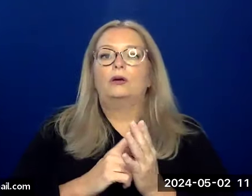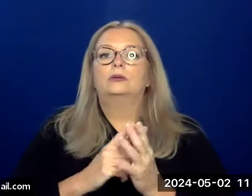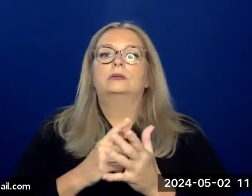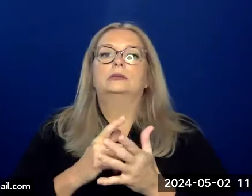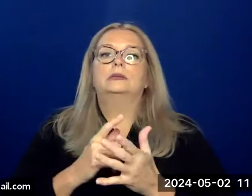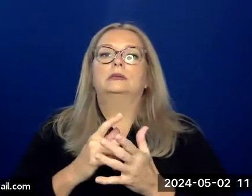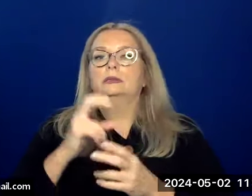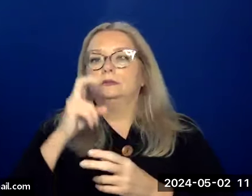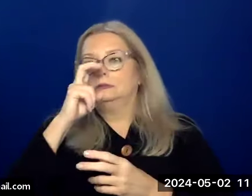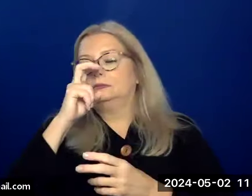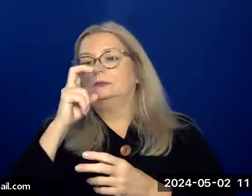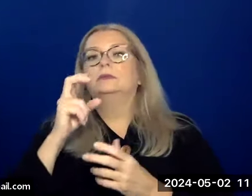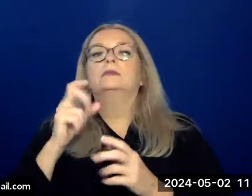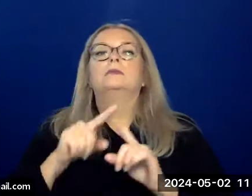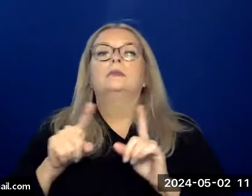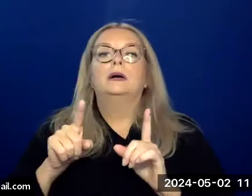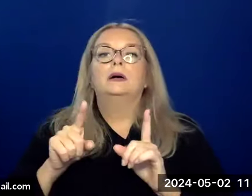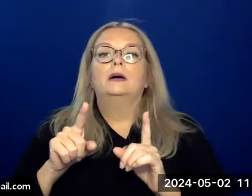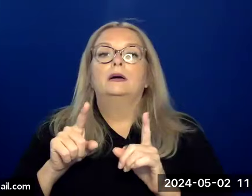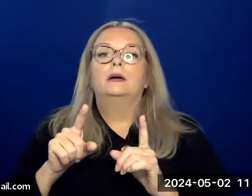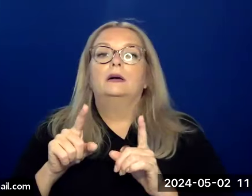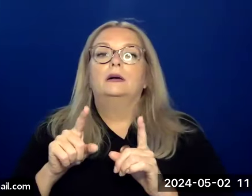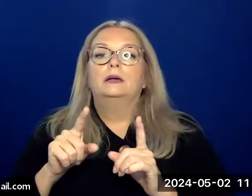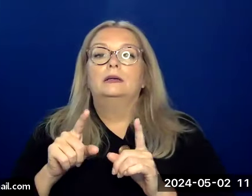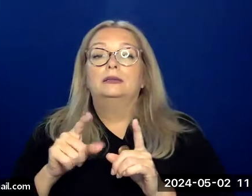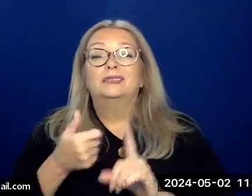regulations, but it is a problem.